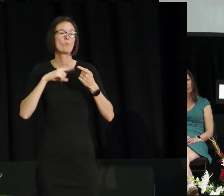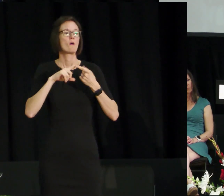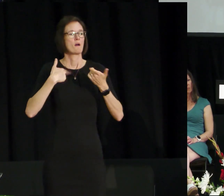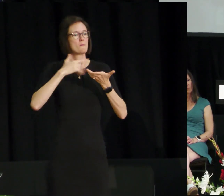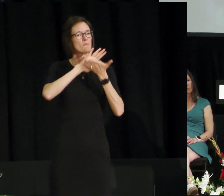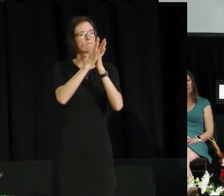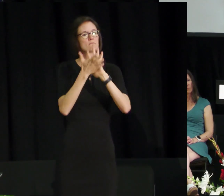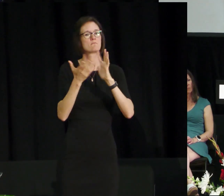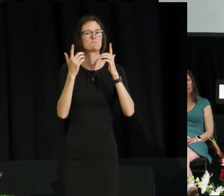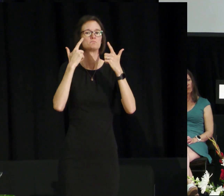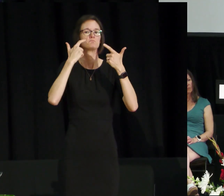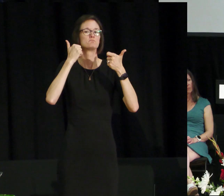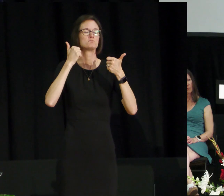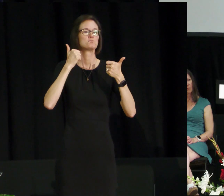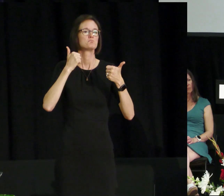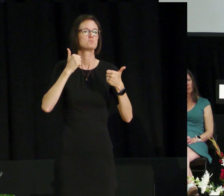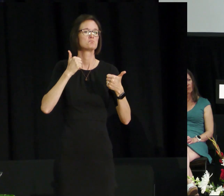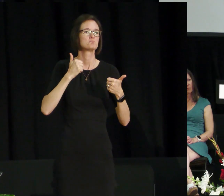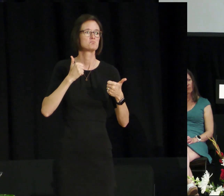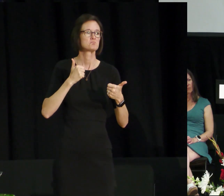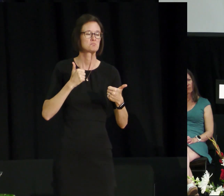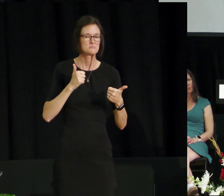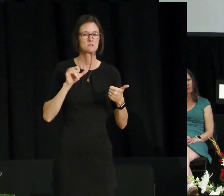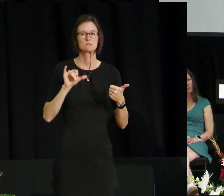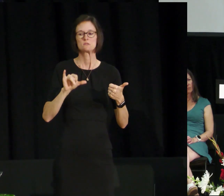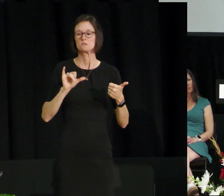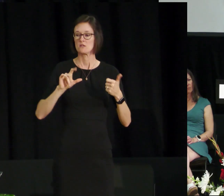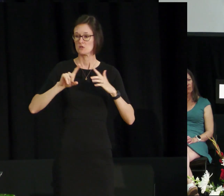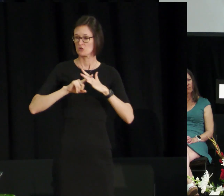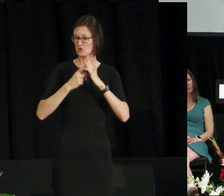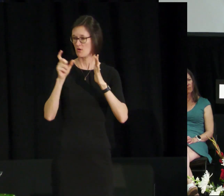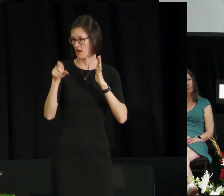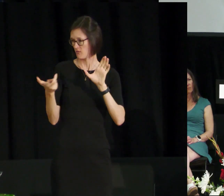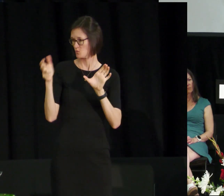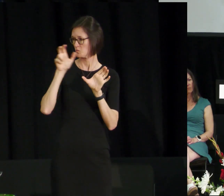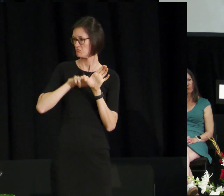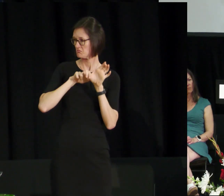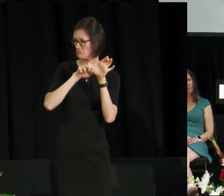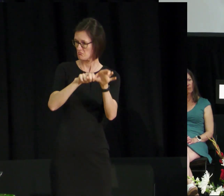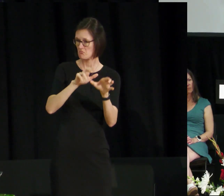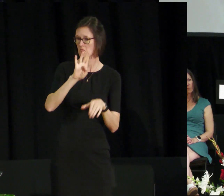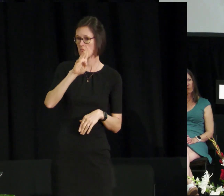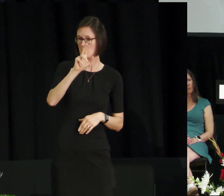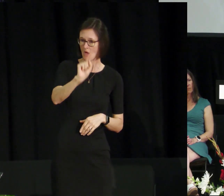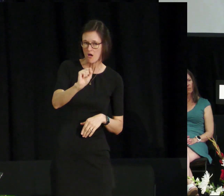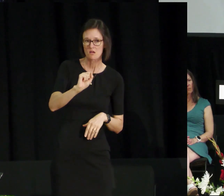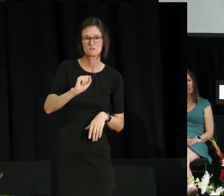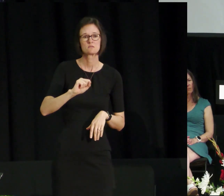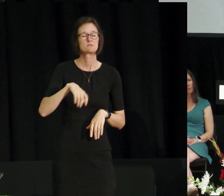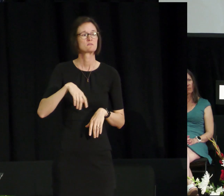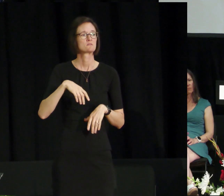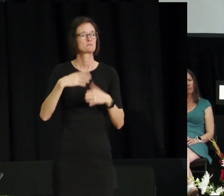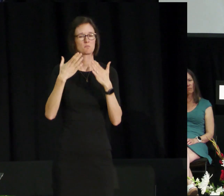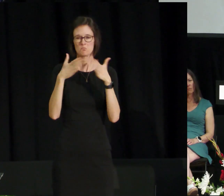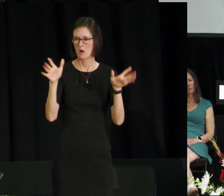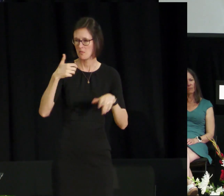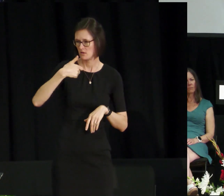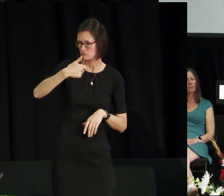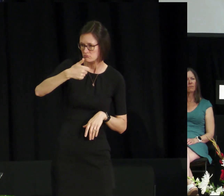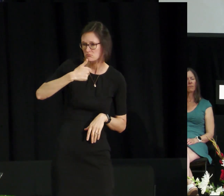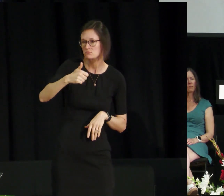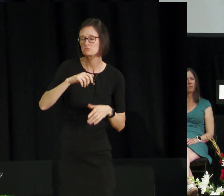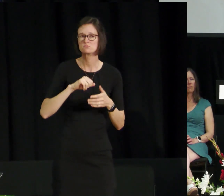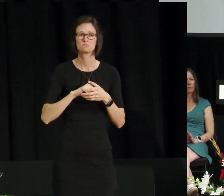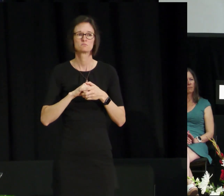I started to use public transportation And walk a lot And so And eventually